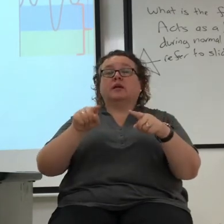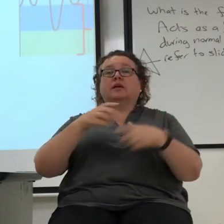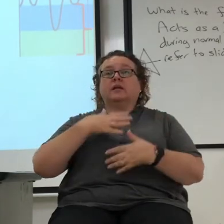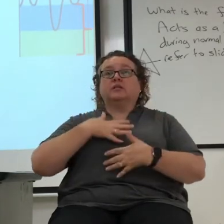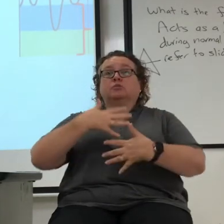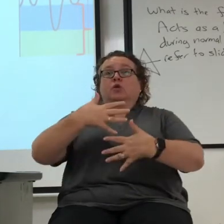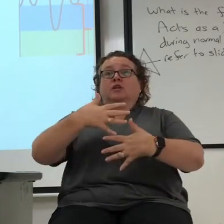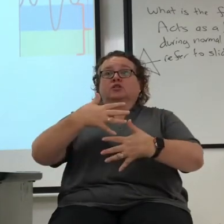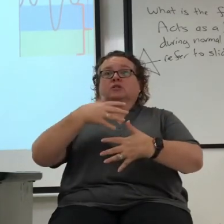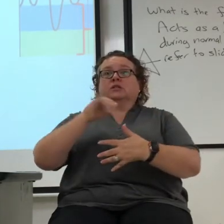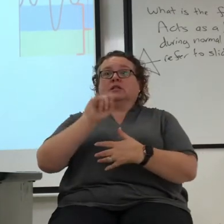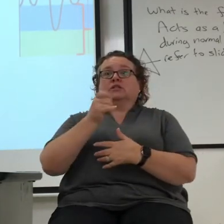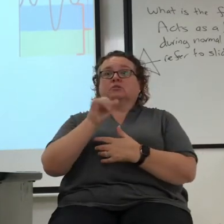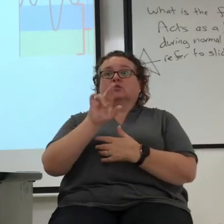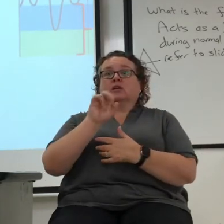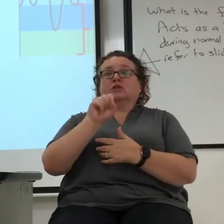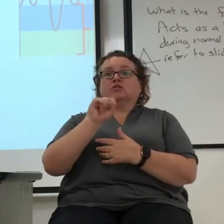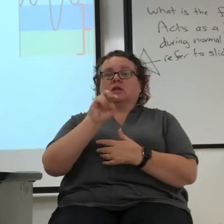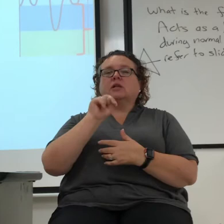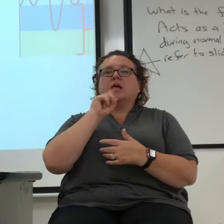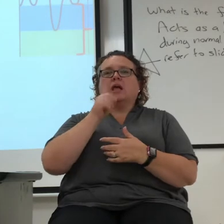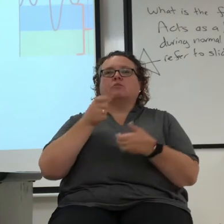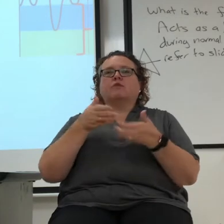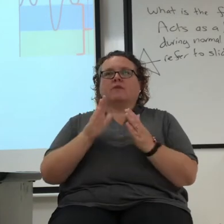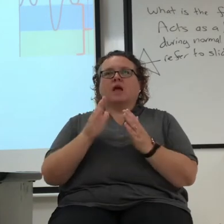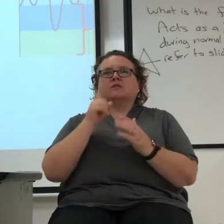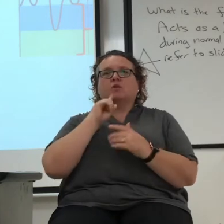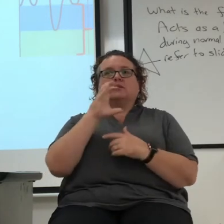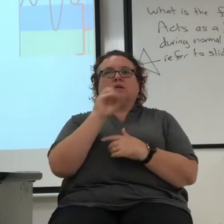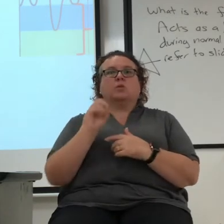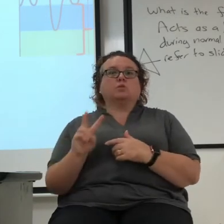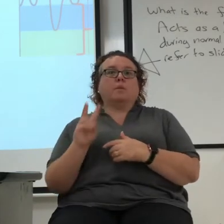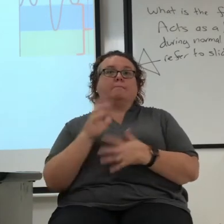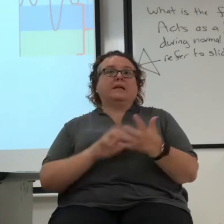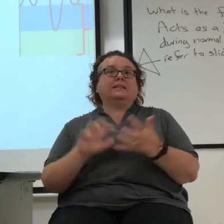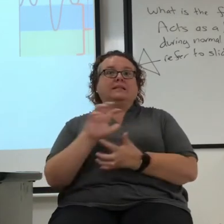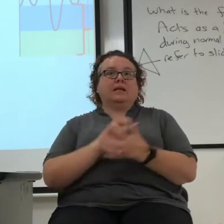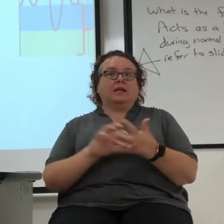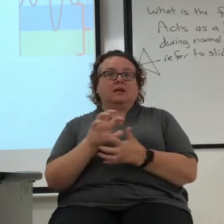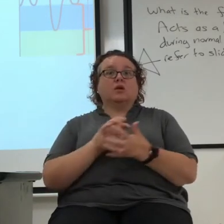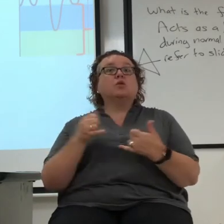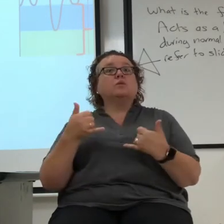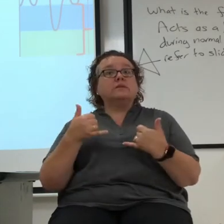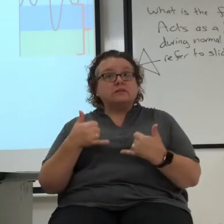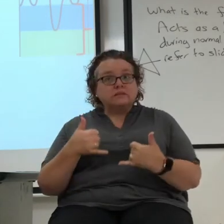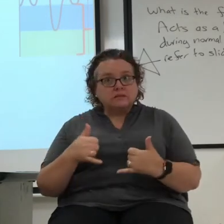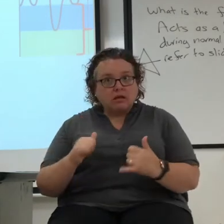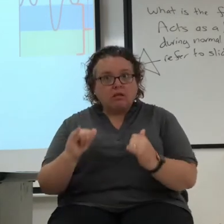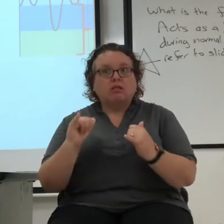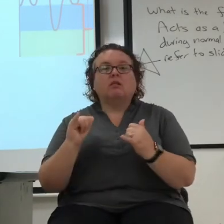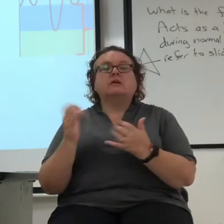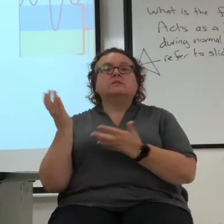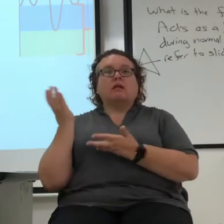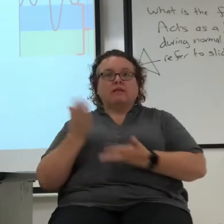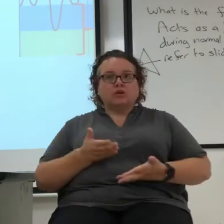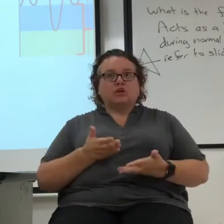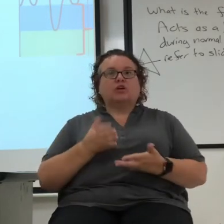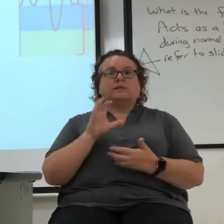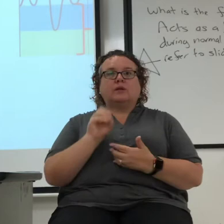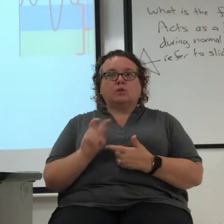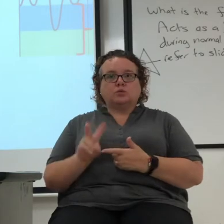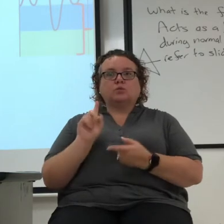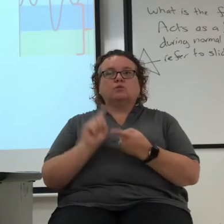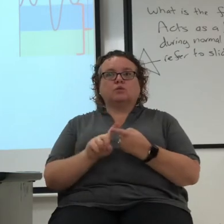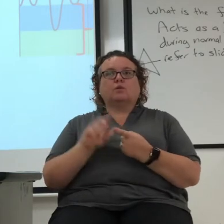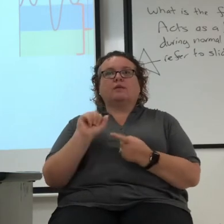inspiration, FRC provides a reservoir for CO2 mixing. You still deliver CO2 to